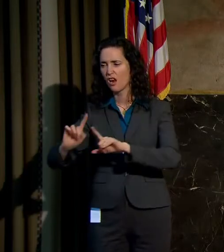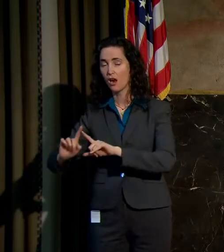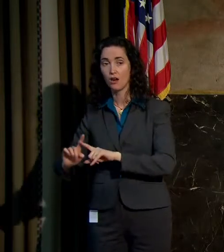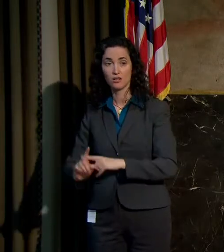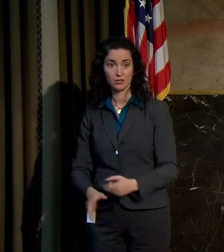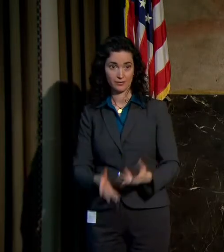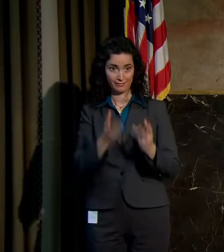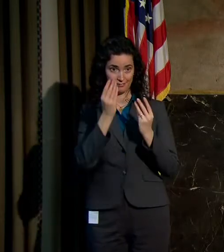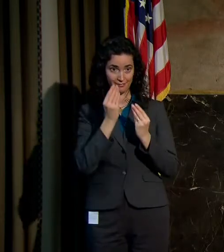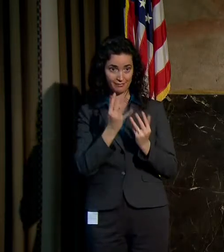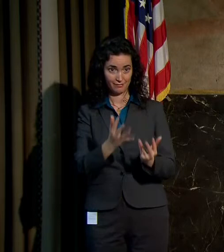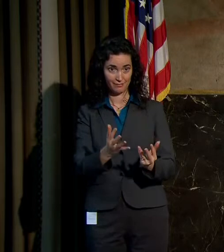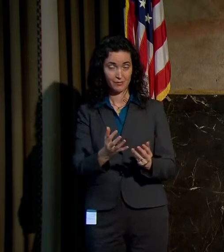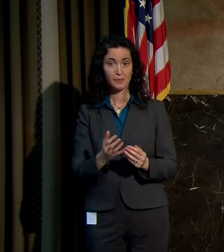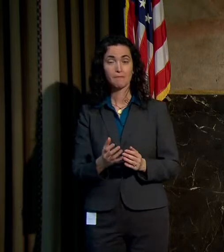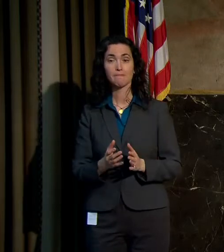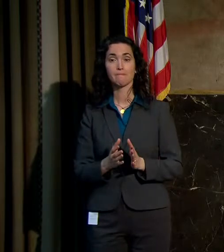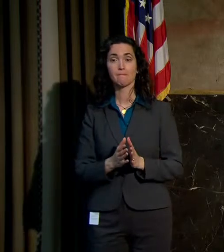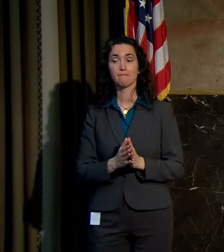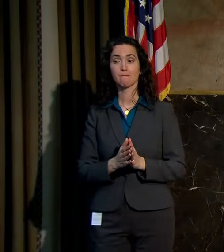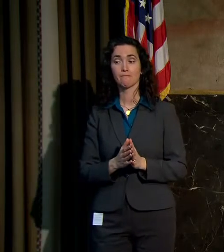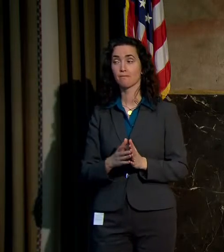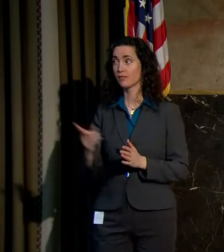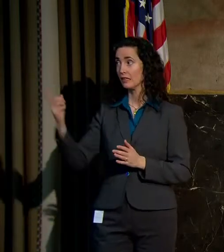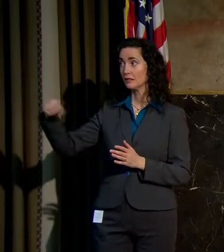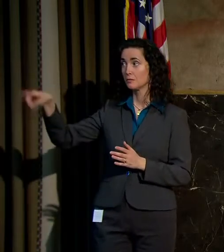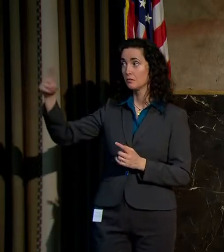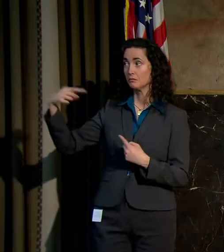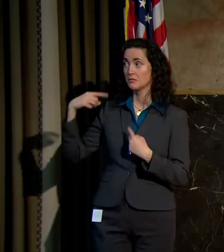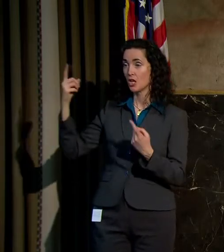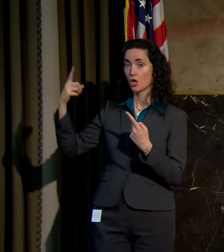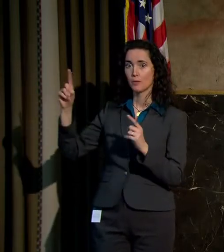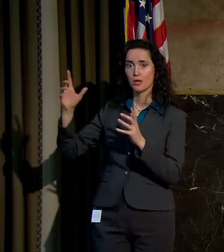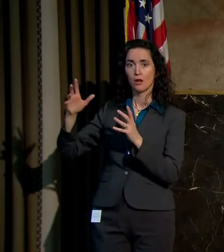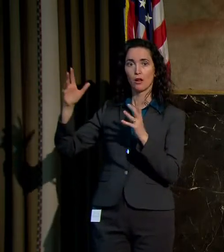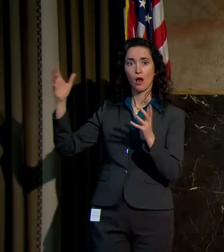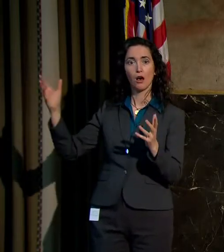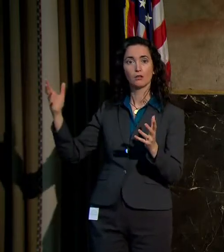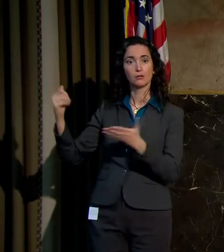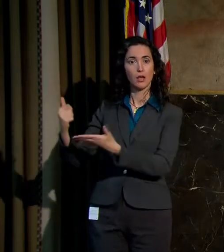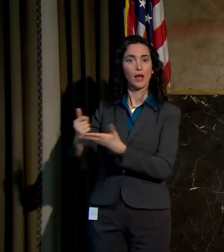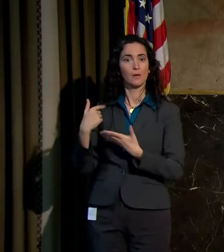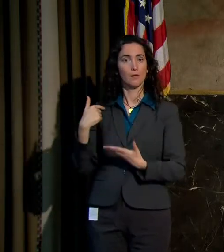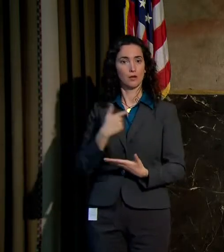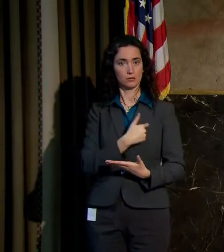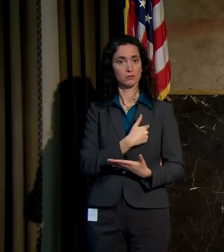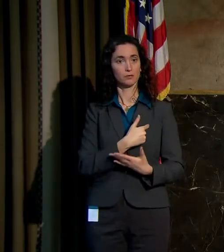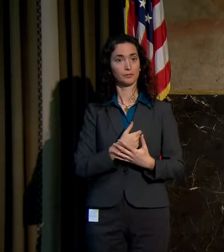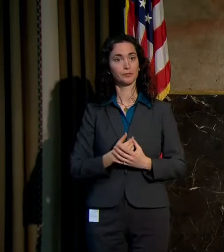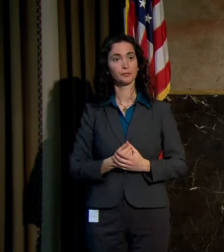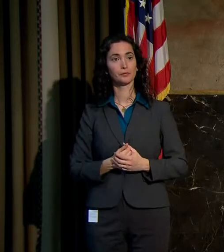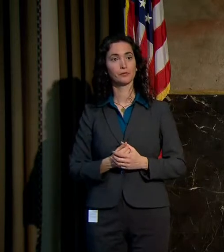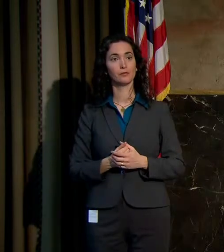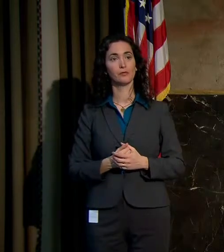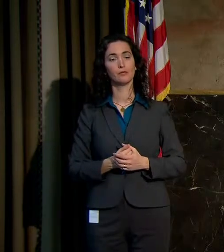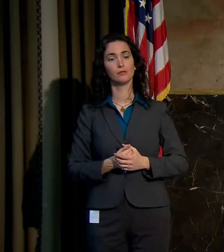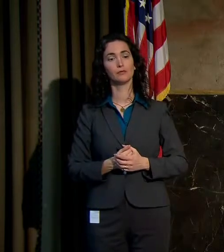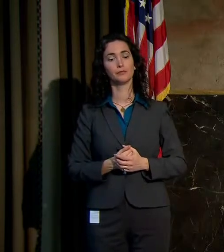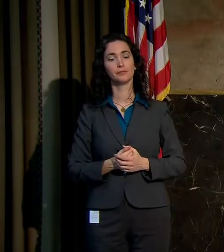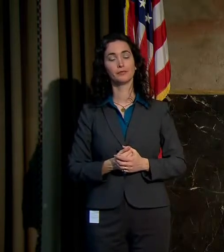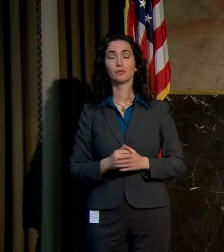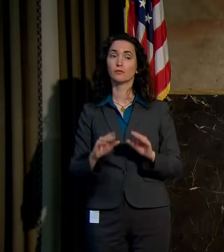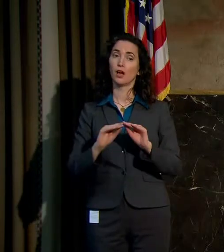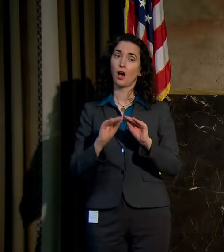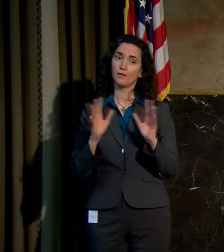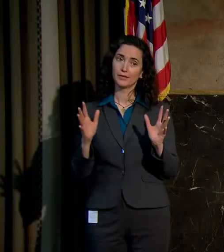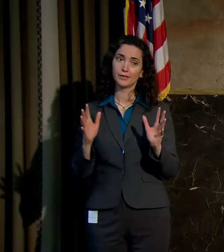tell you that much of what they've been able to accomplish and has been very helpful for us. Obviously, there's still